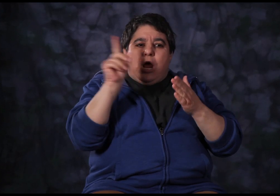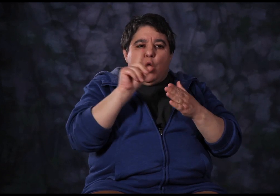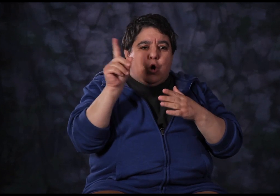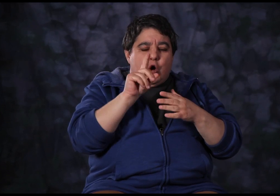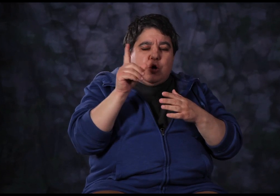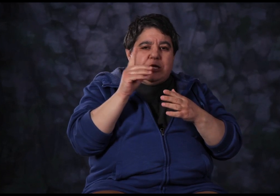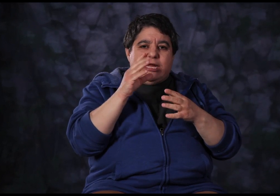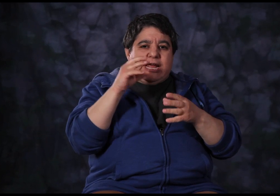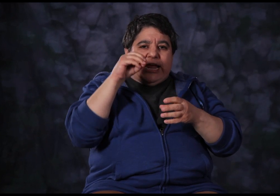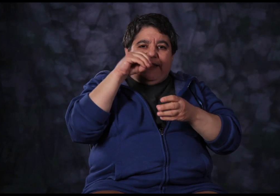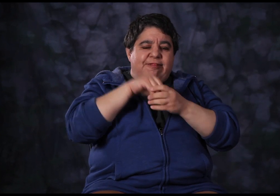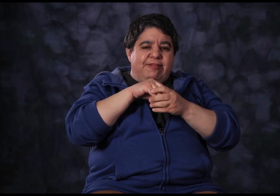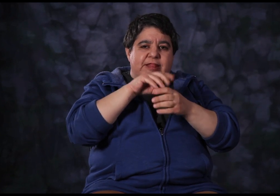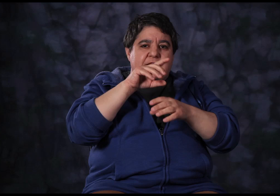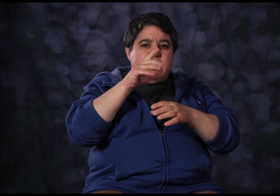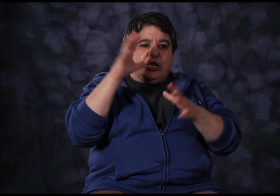that I could recover.